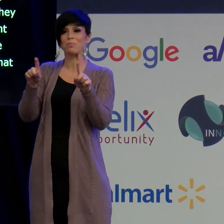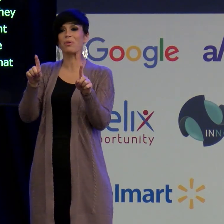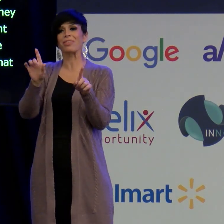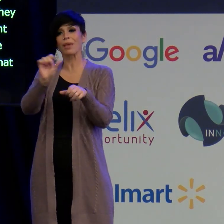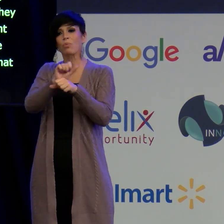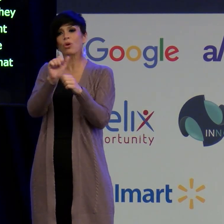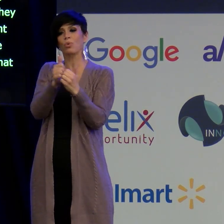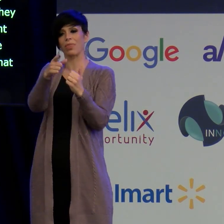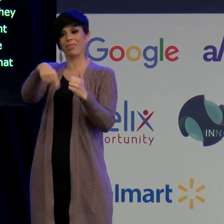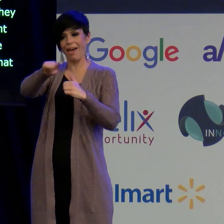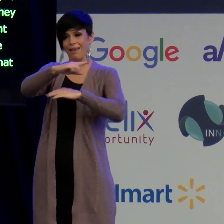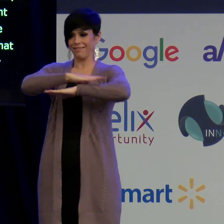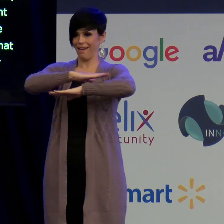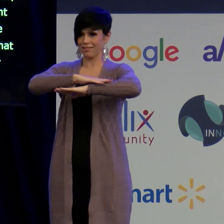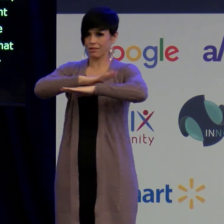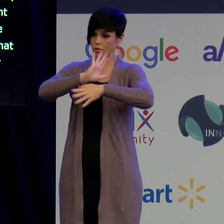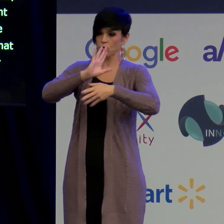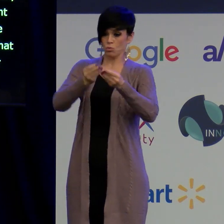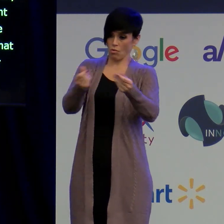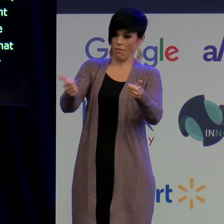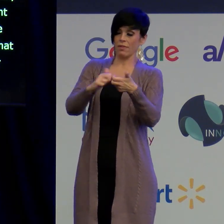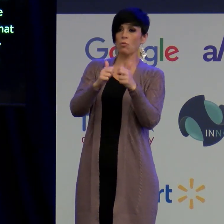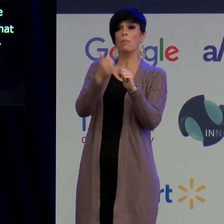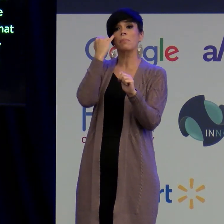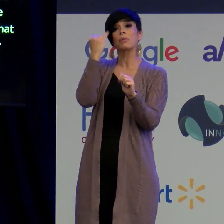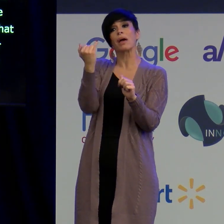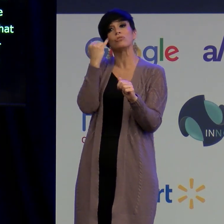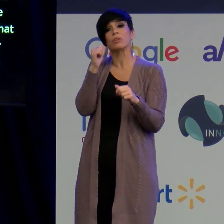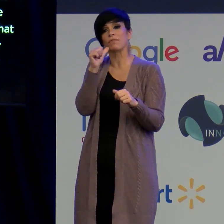Disability Answer Desk to get that solved. Well, imagine instead of having to